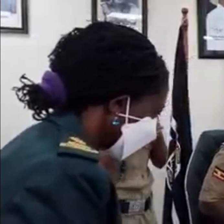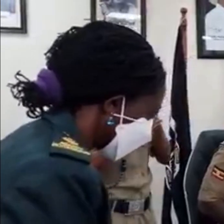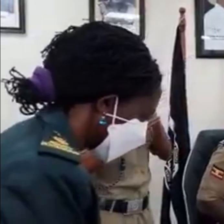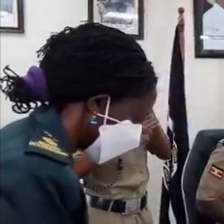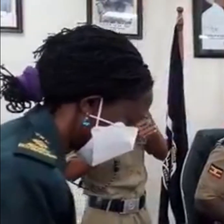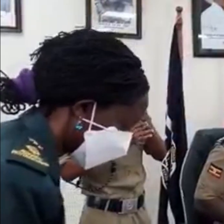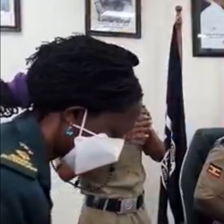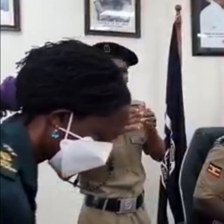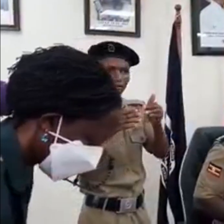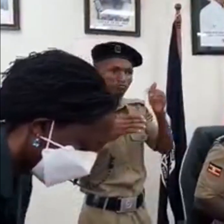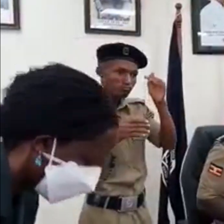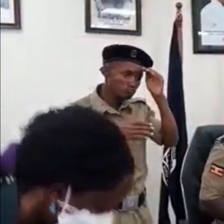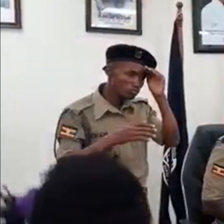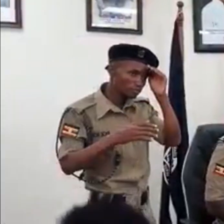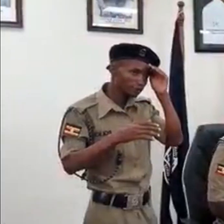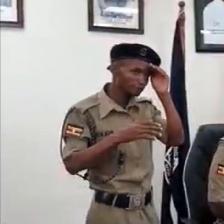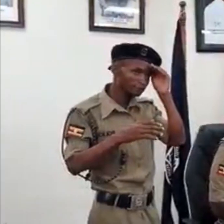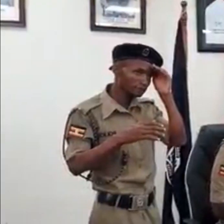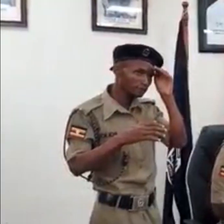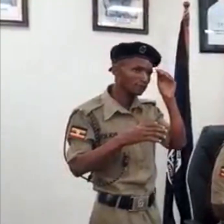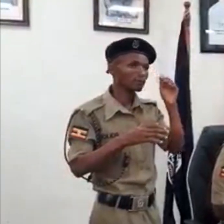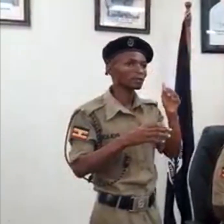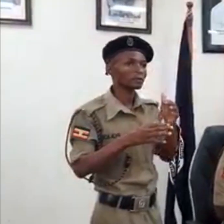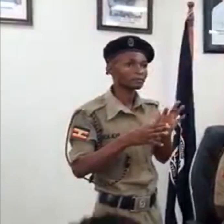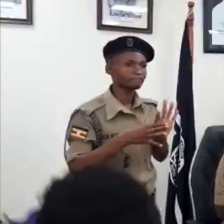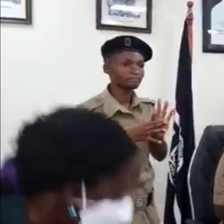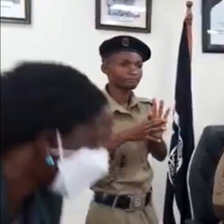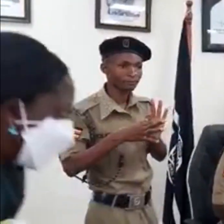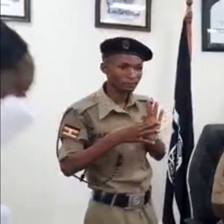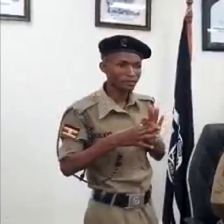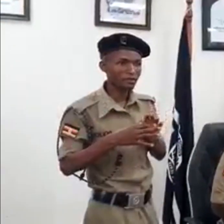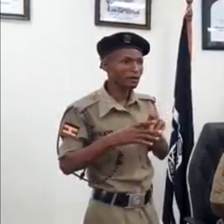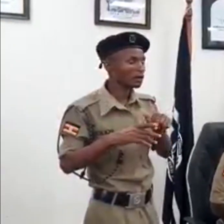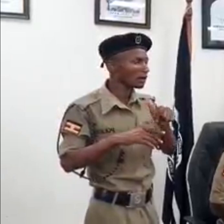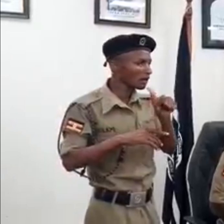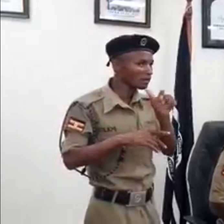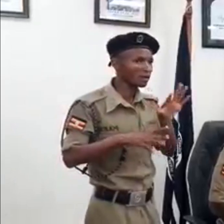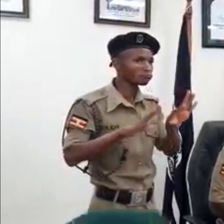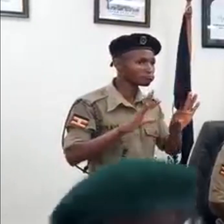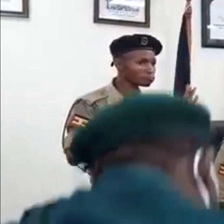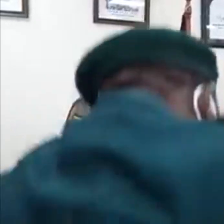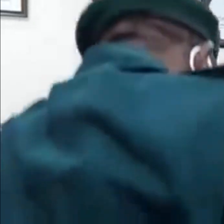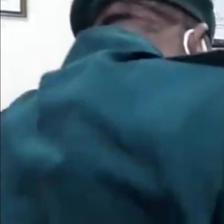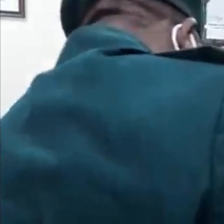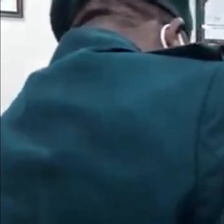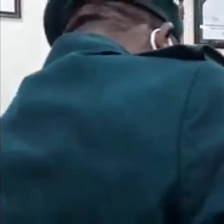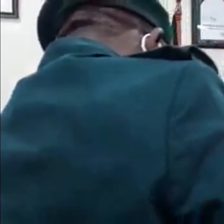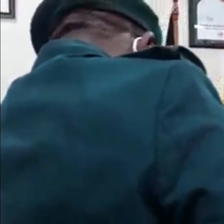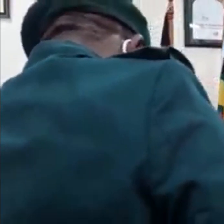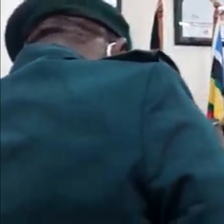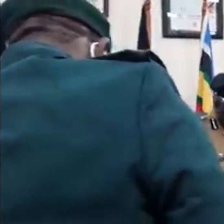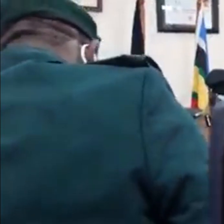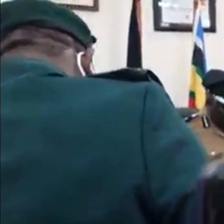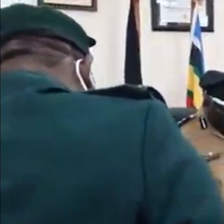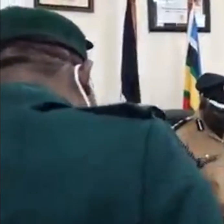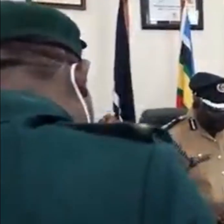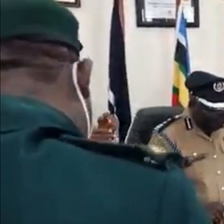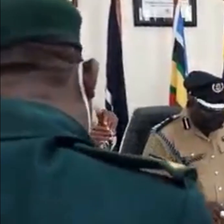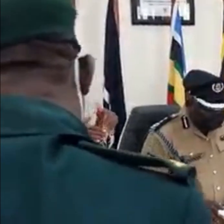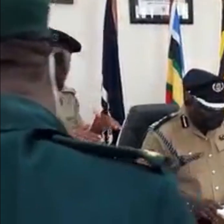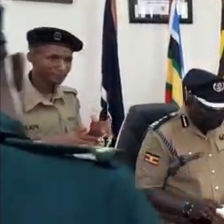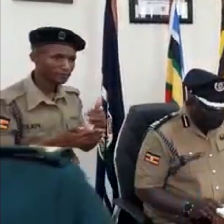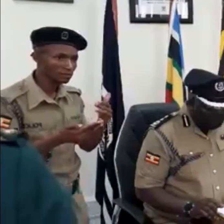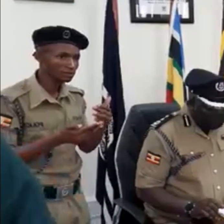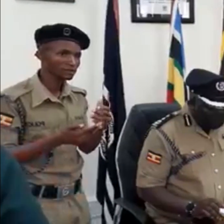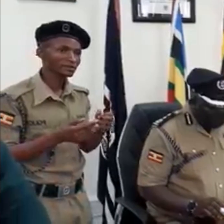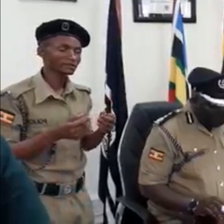it. Into reconstructing some of the selected scenes of crime, which is an advantage